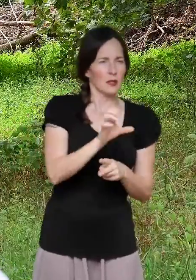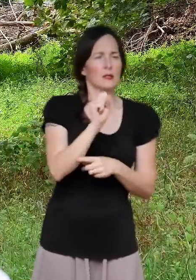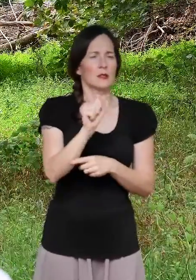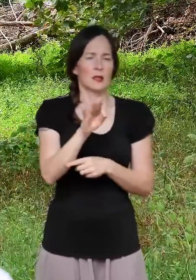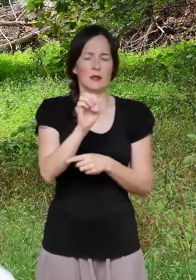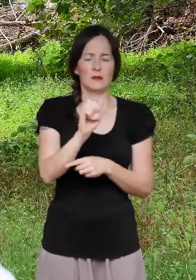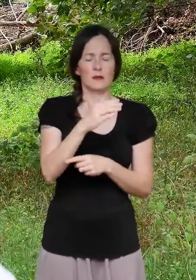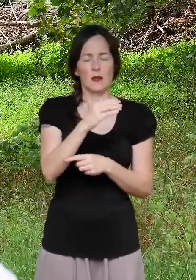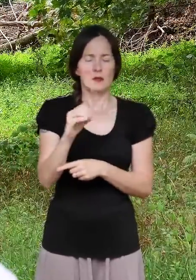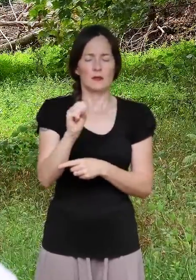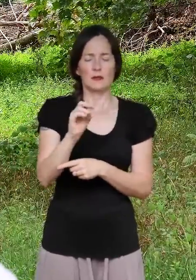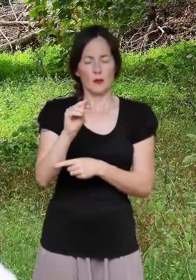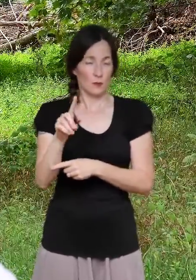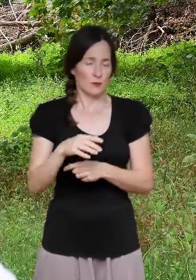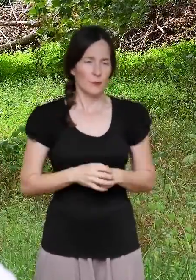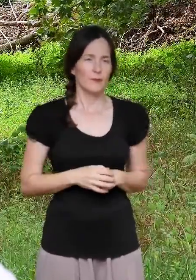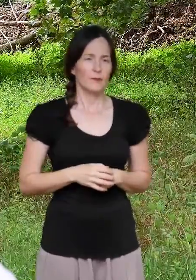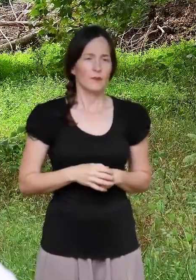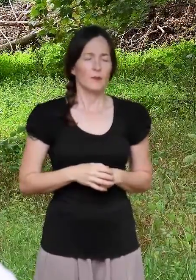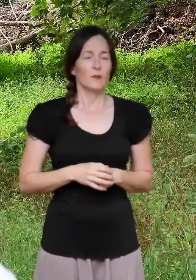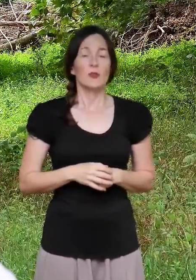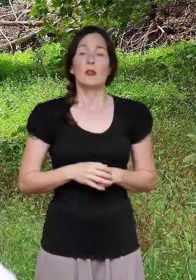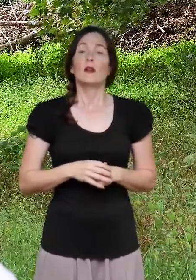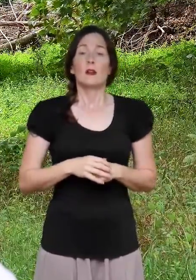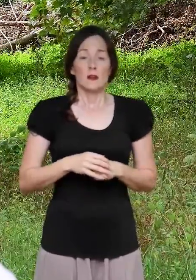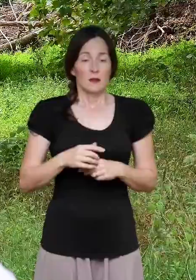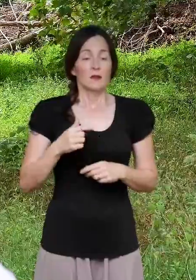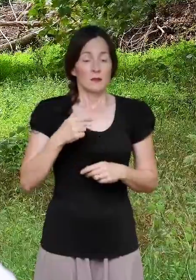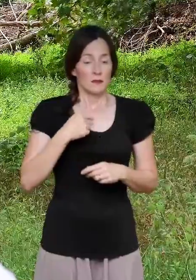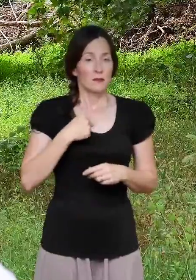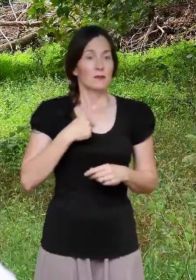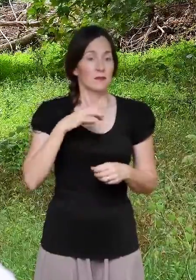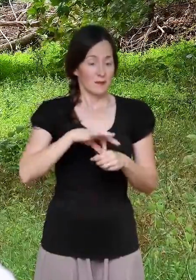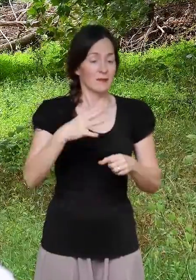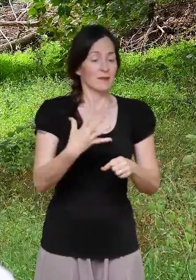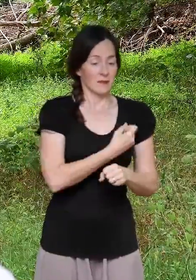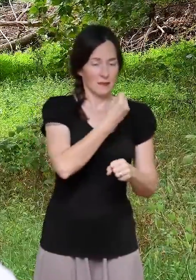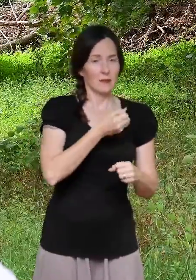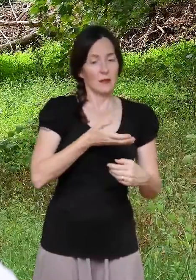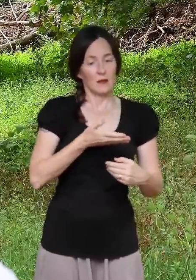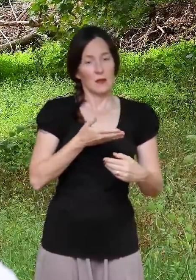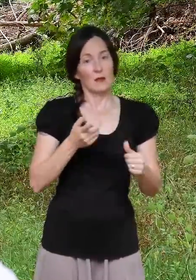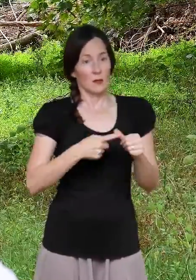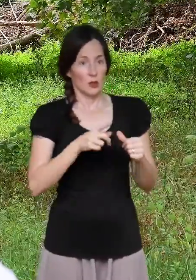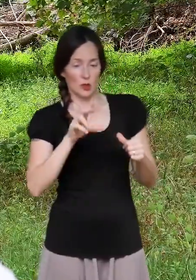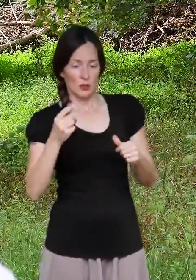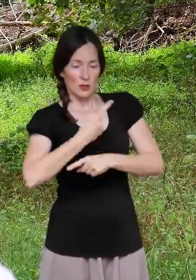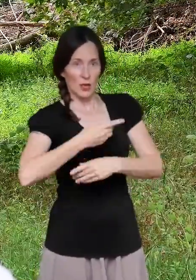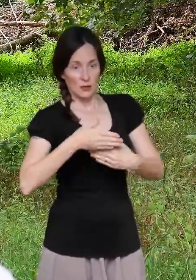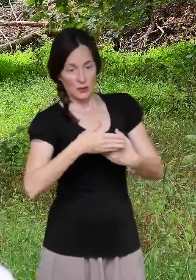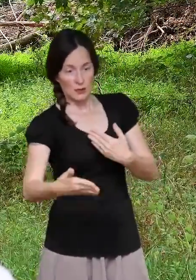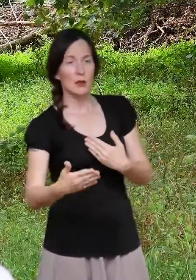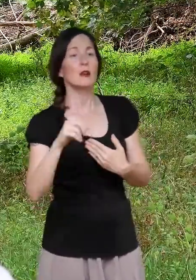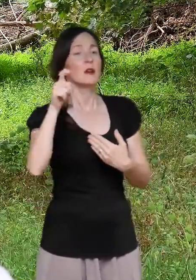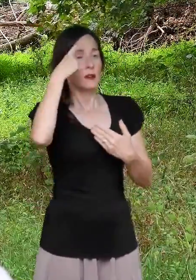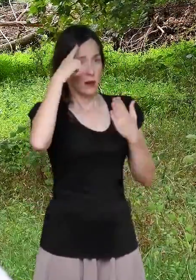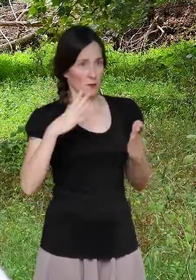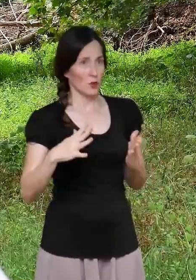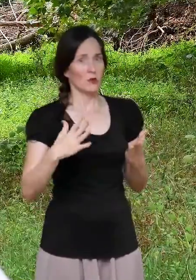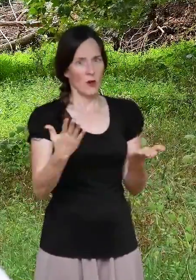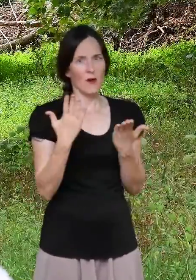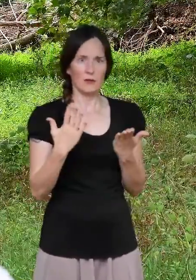the first 30 days of becoming county executive, Governor Hogan offered me some time, and we sat down and